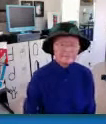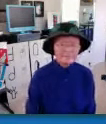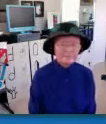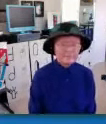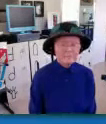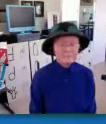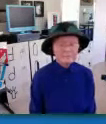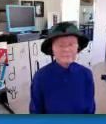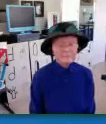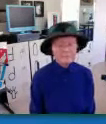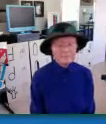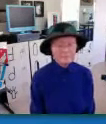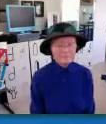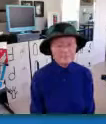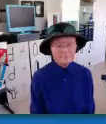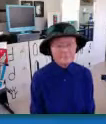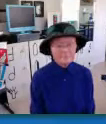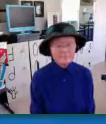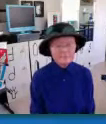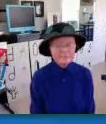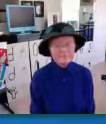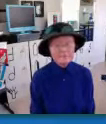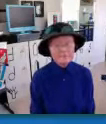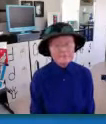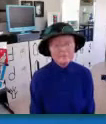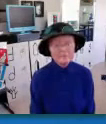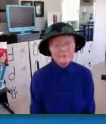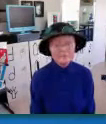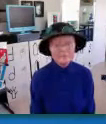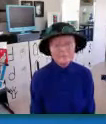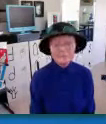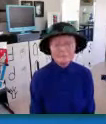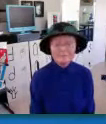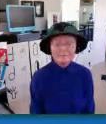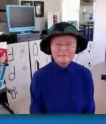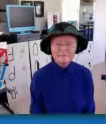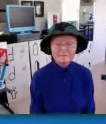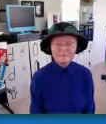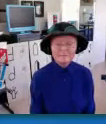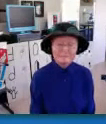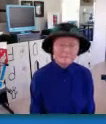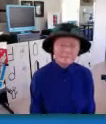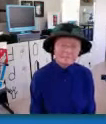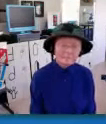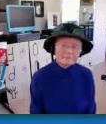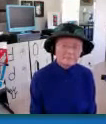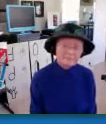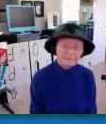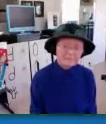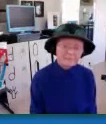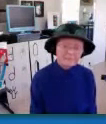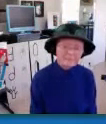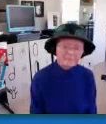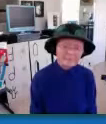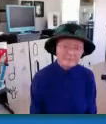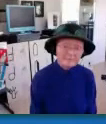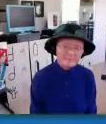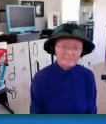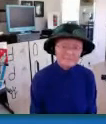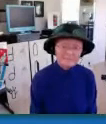location, handshake, and action. And then we have some other fields like glosses and a YouTube link and stuff like